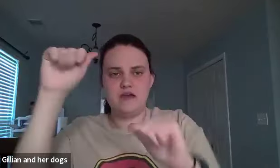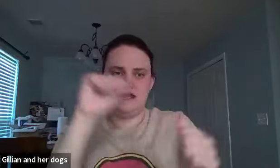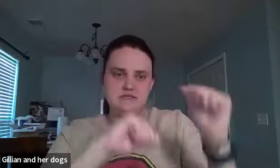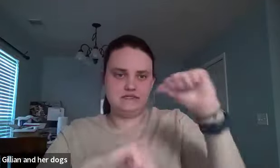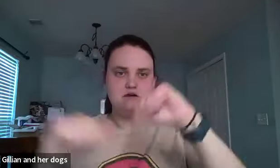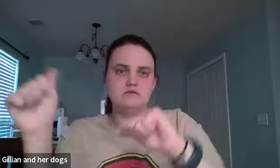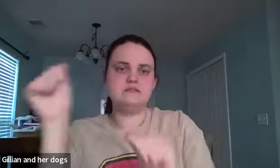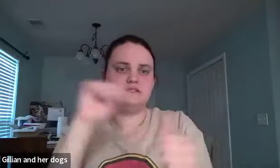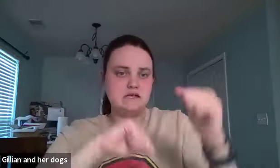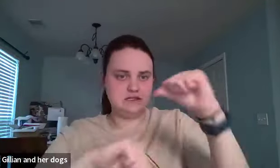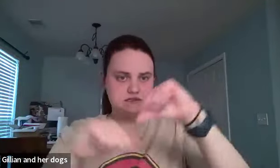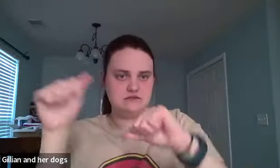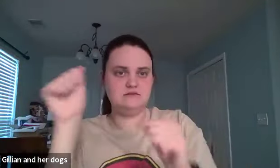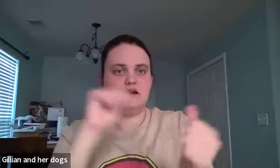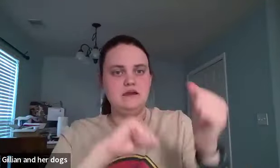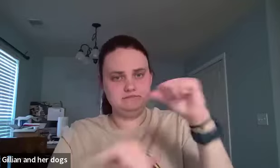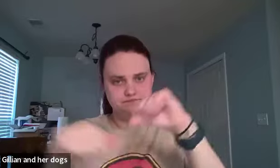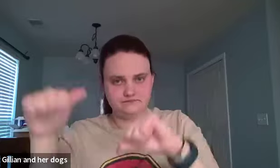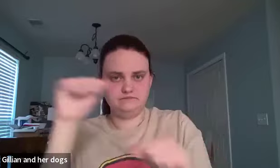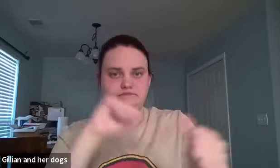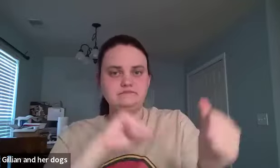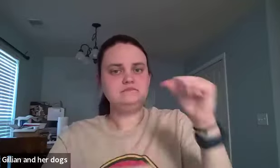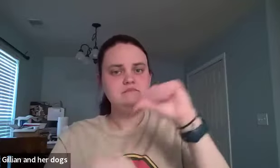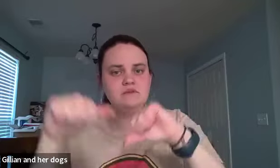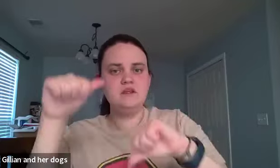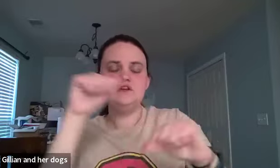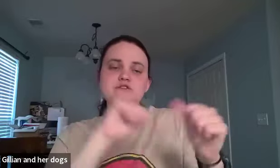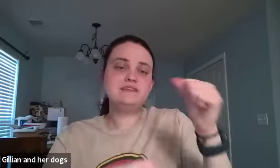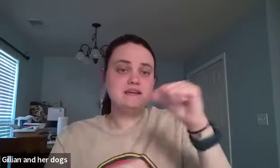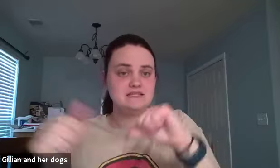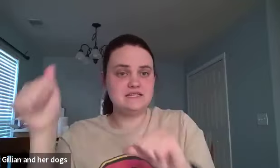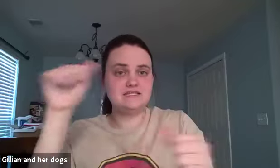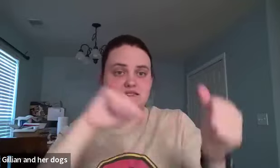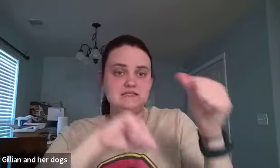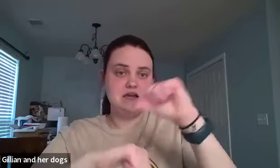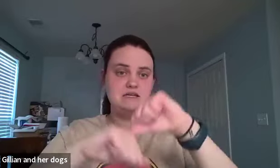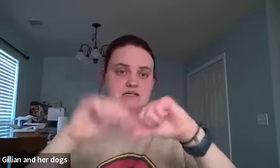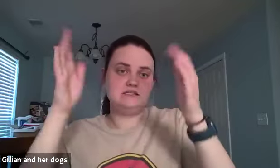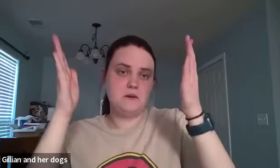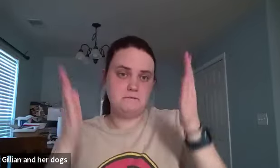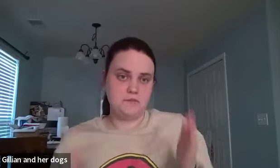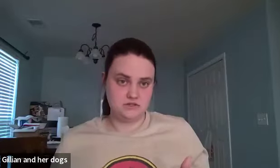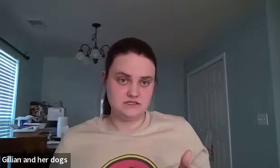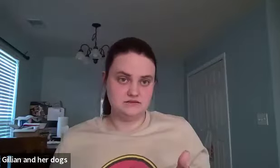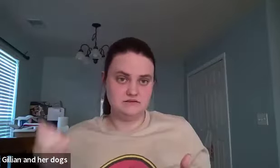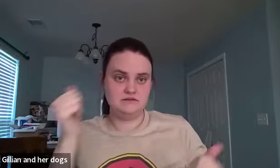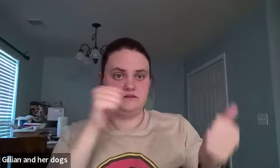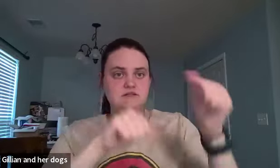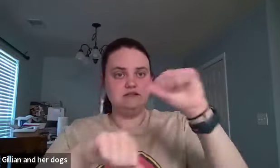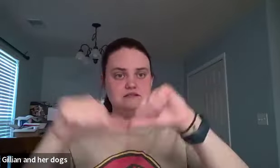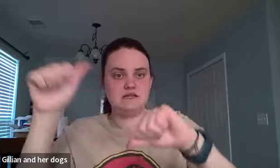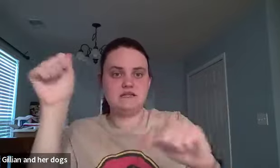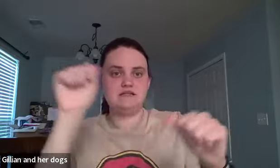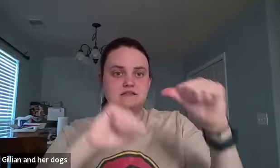that ASL science, okay? So scientist, science person,